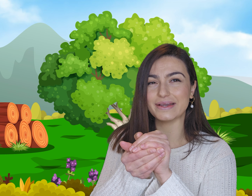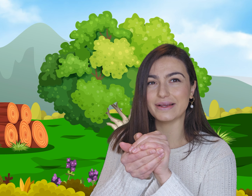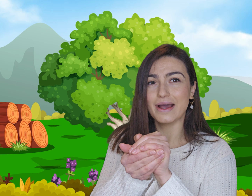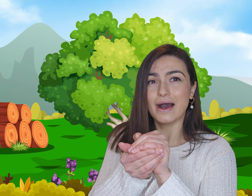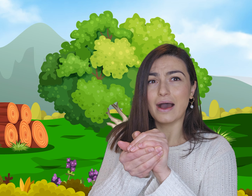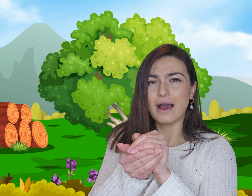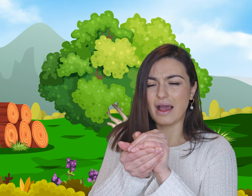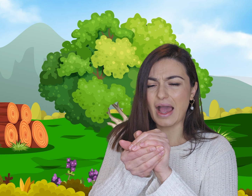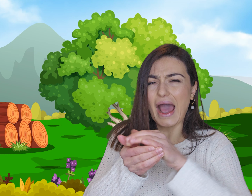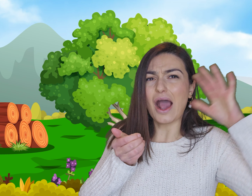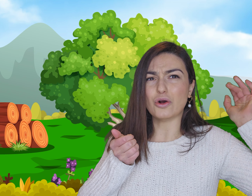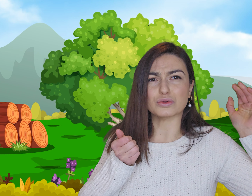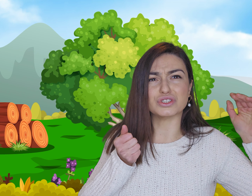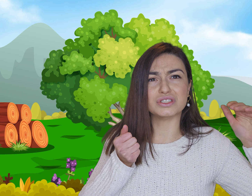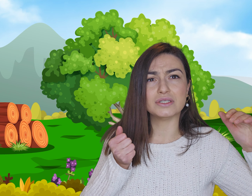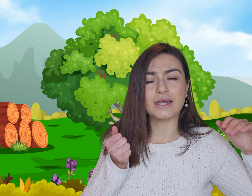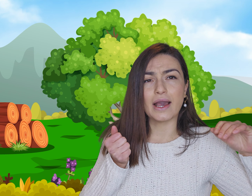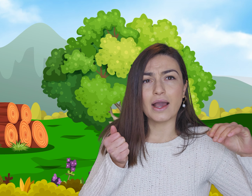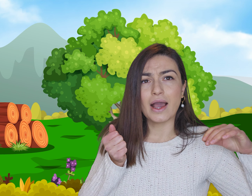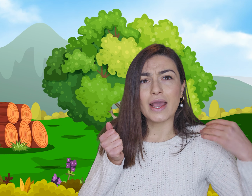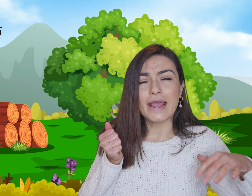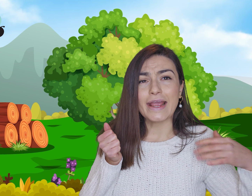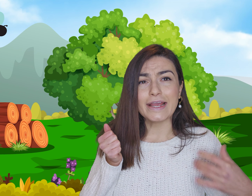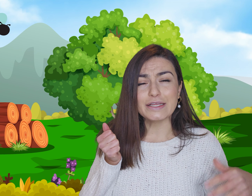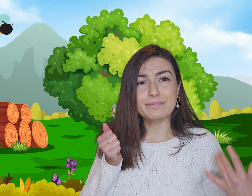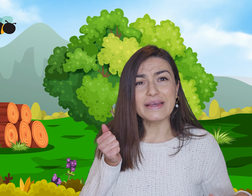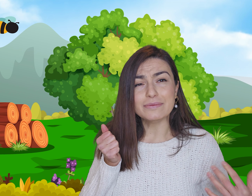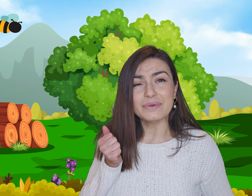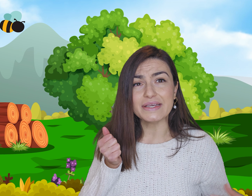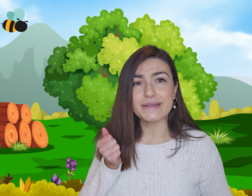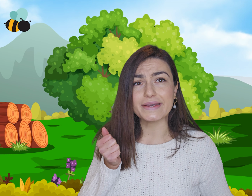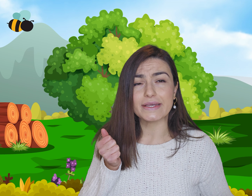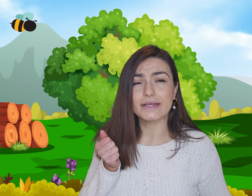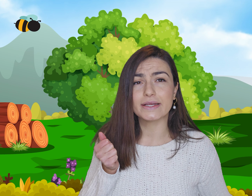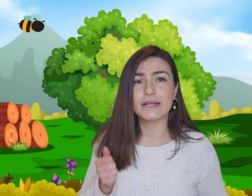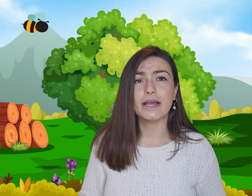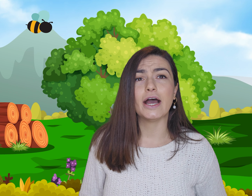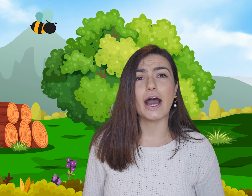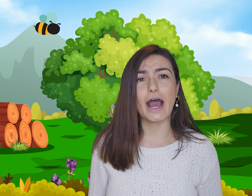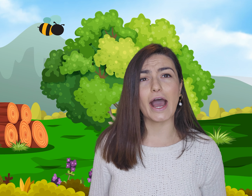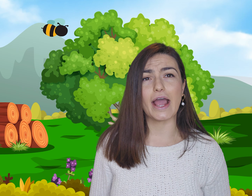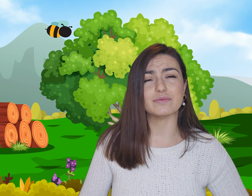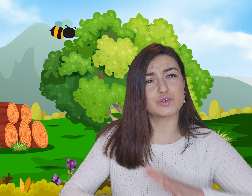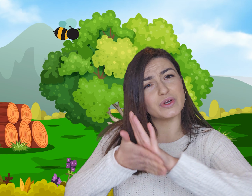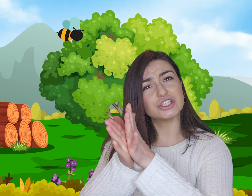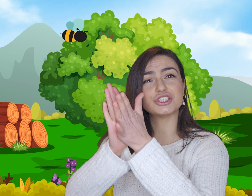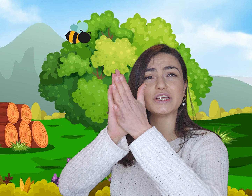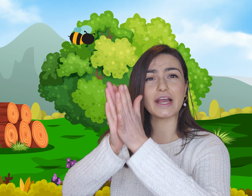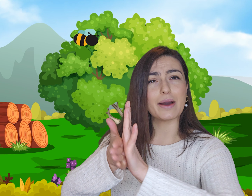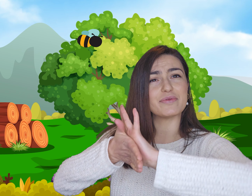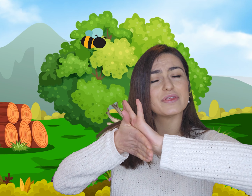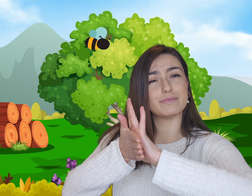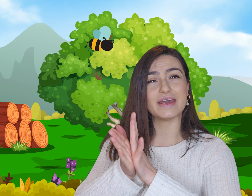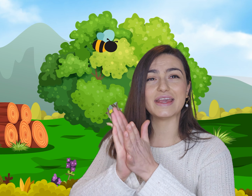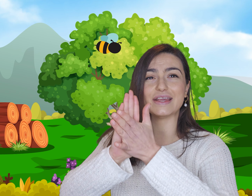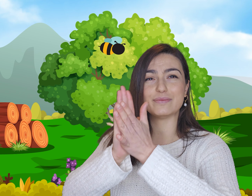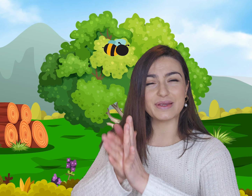ouch it bit me i'm squishing up the baby